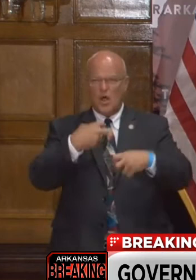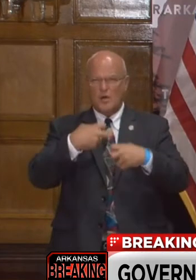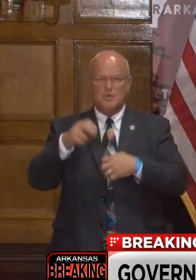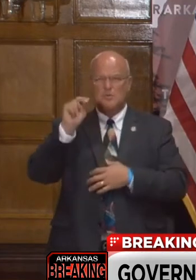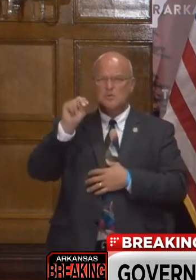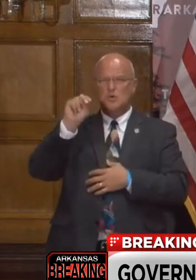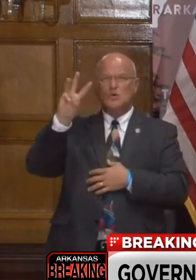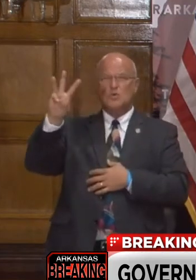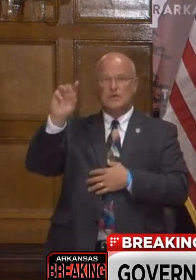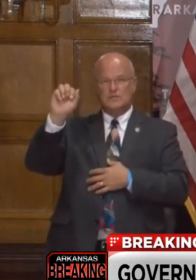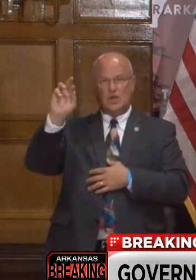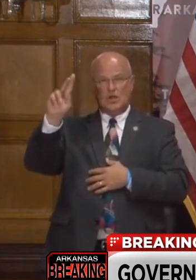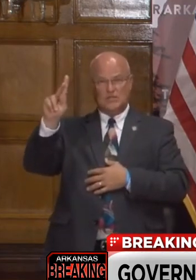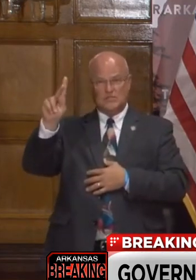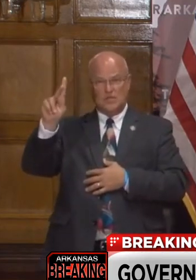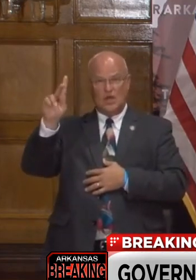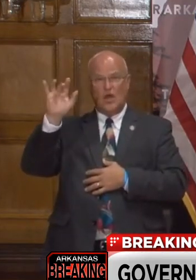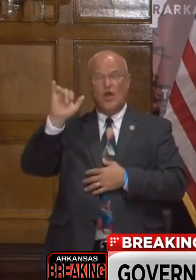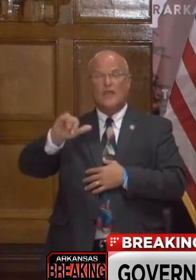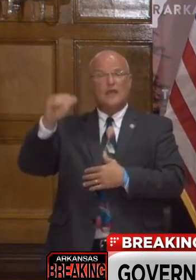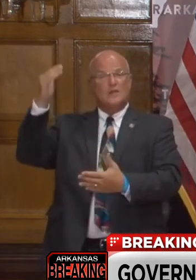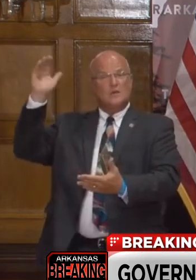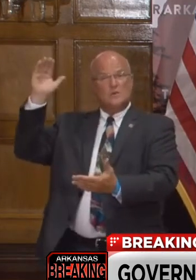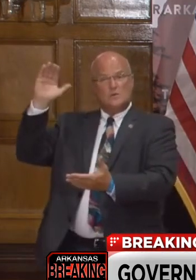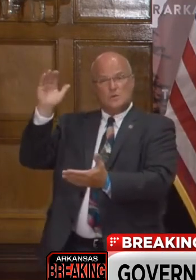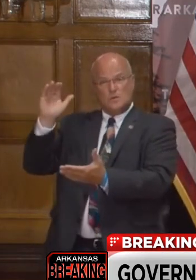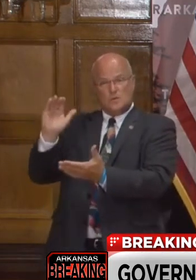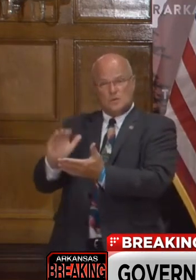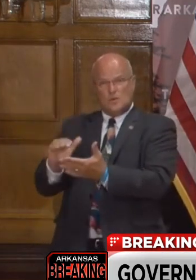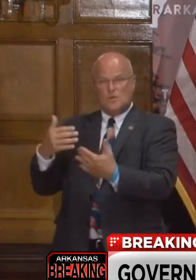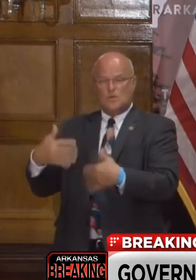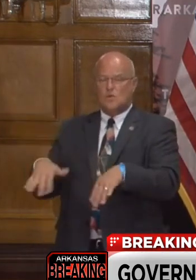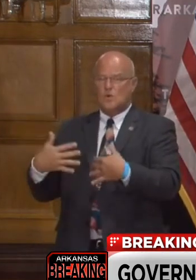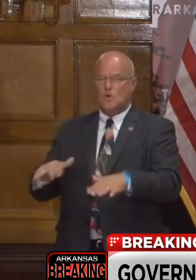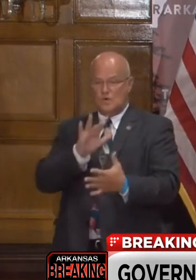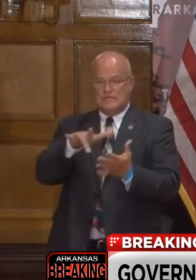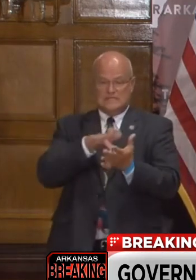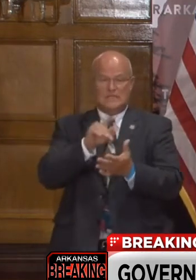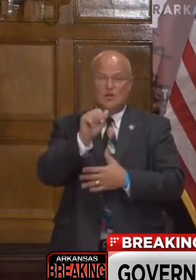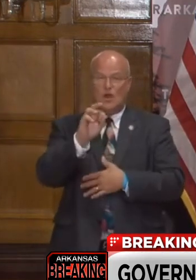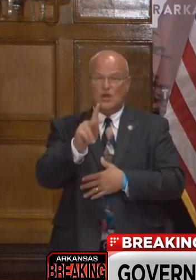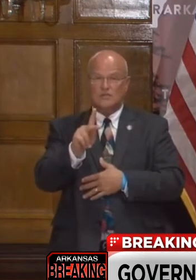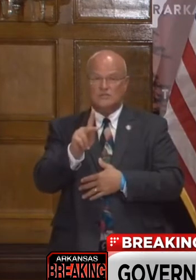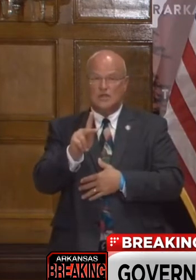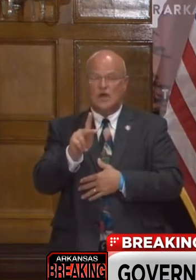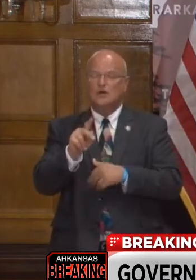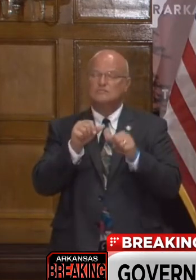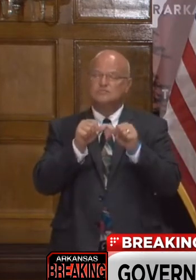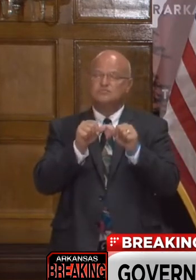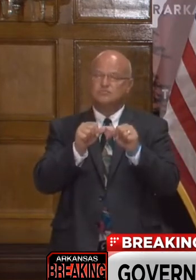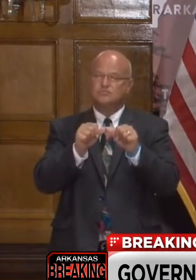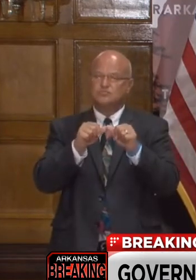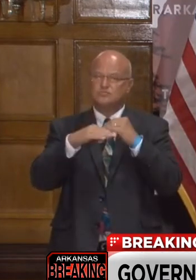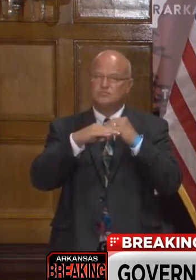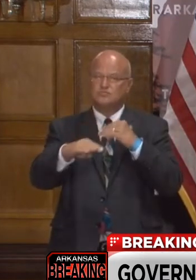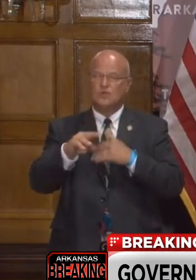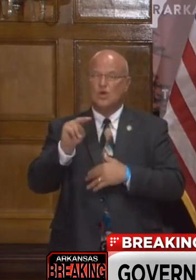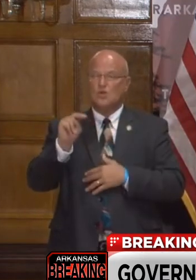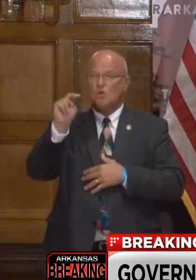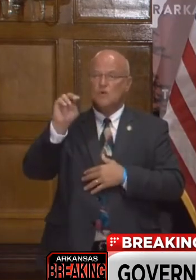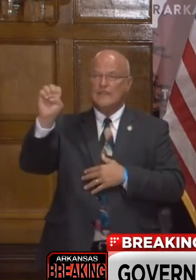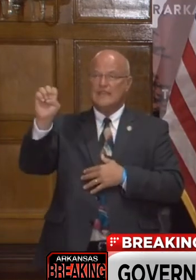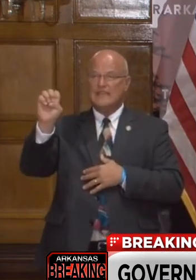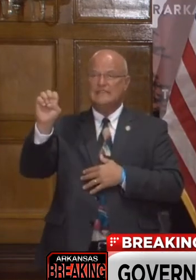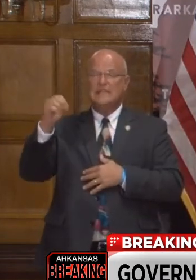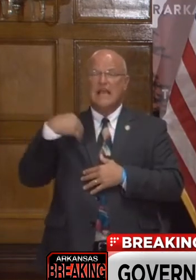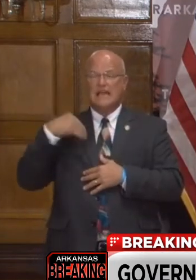Northwest Arkansas, and that has been reduced significantly. Central Arkansas has been holding its own. Northeast